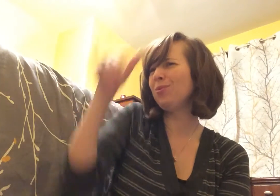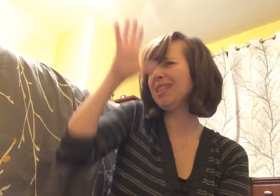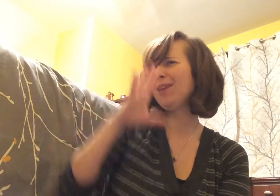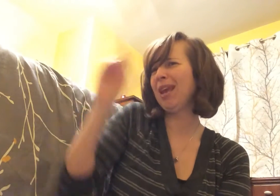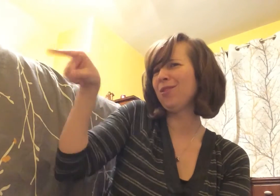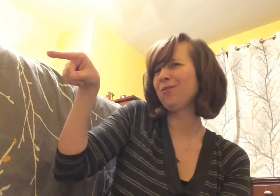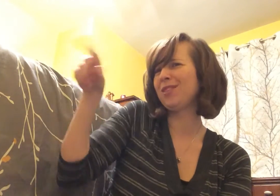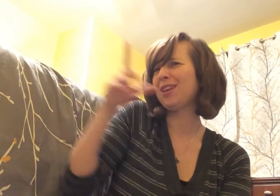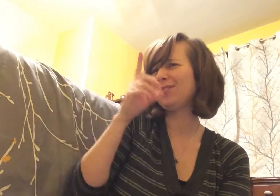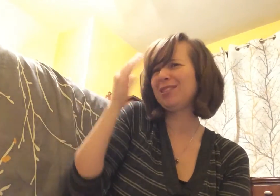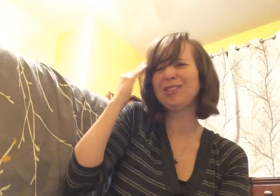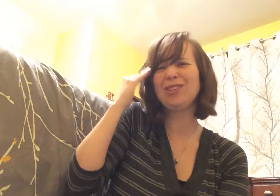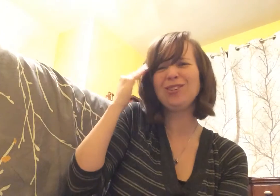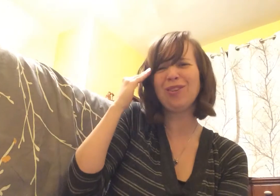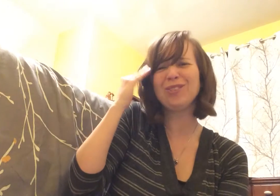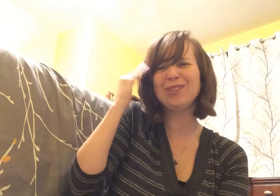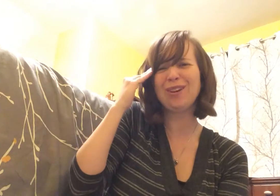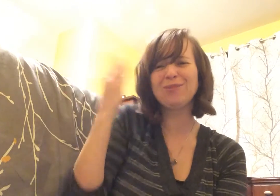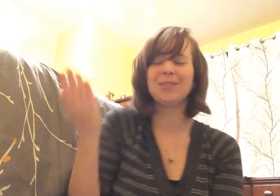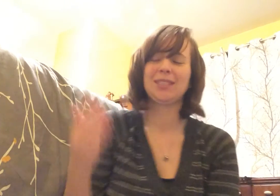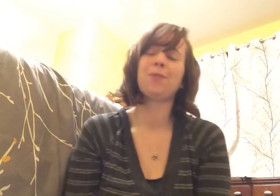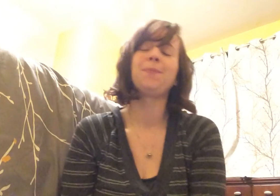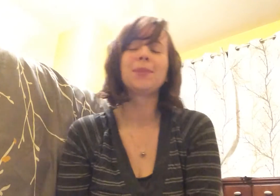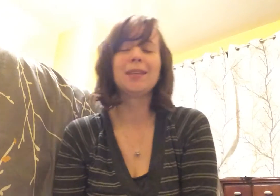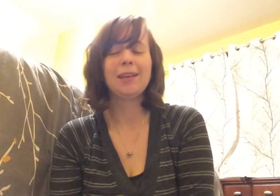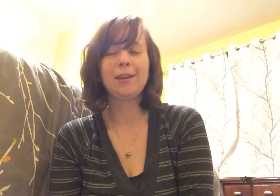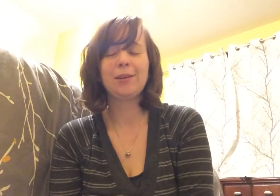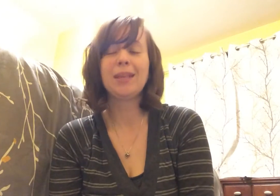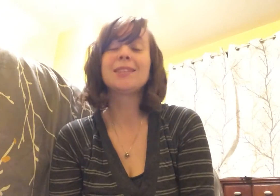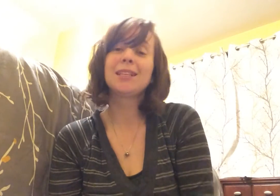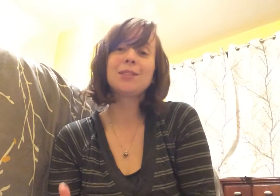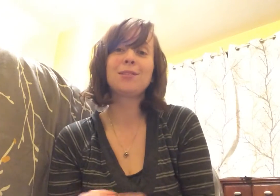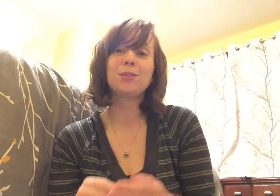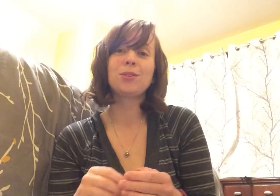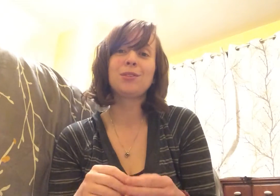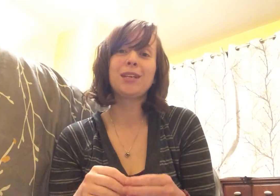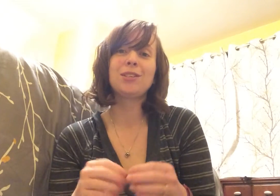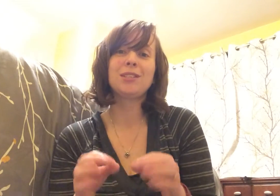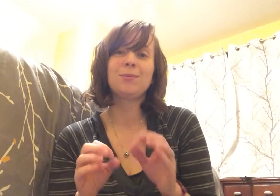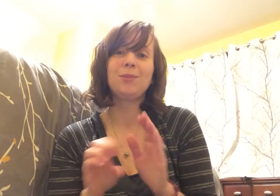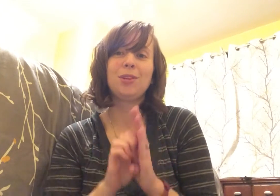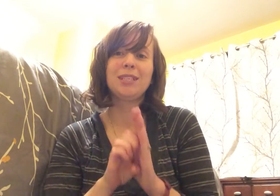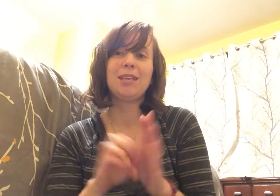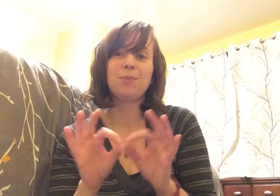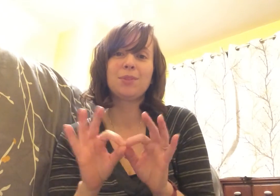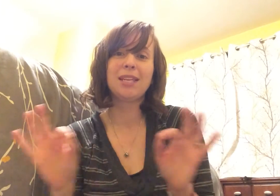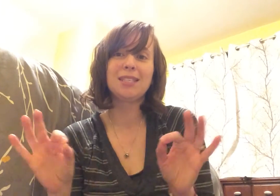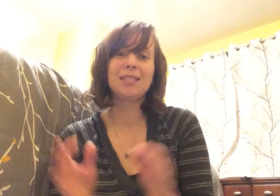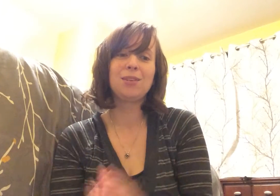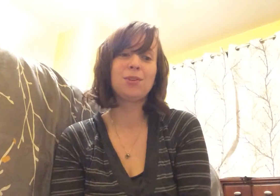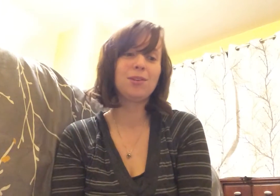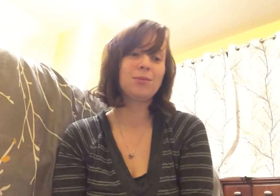is that man over there? Do you know? So those are actually some good example sentences that you can use.